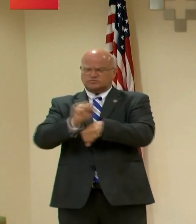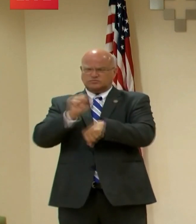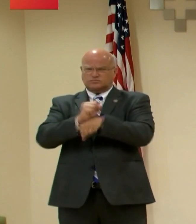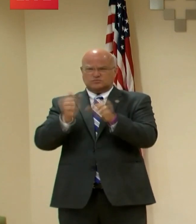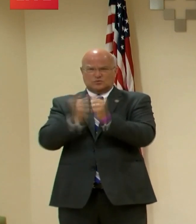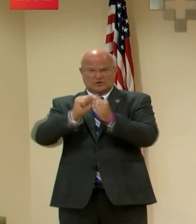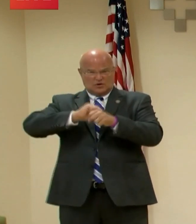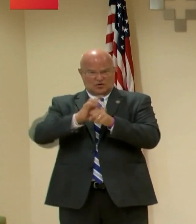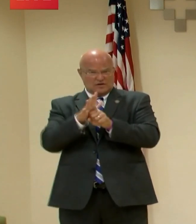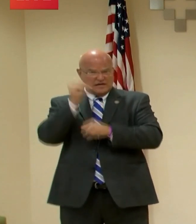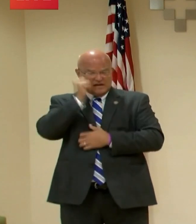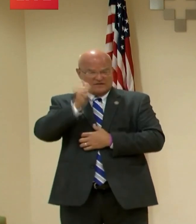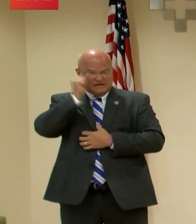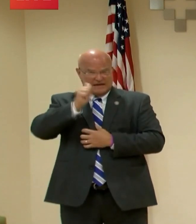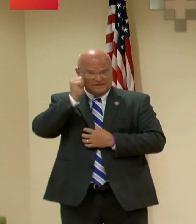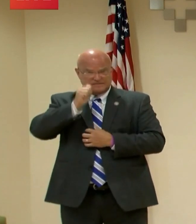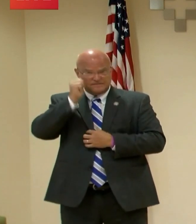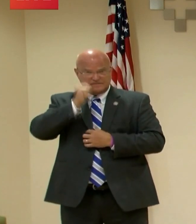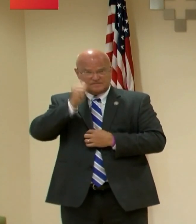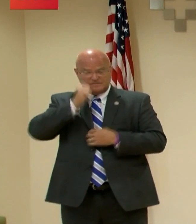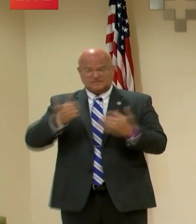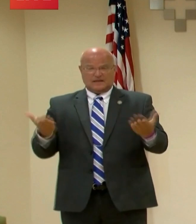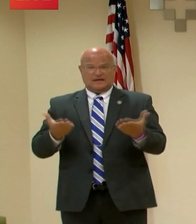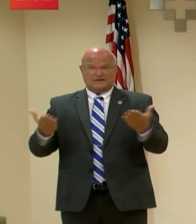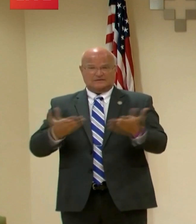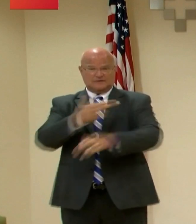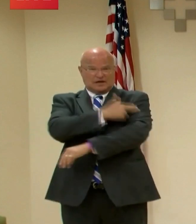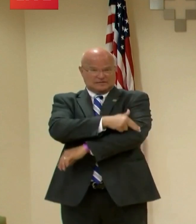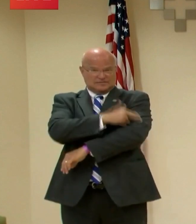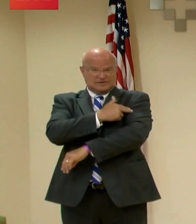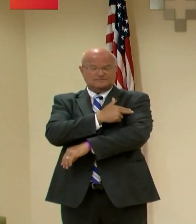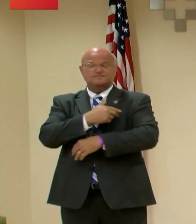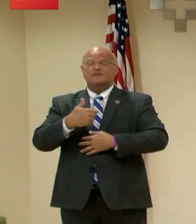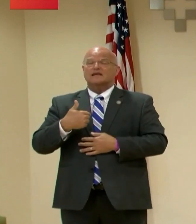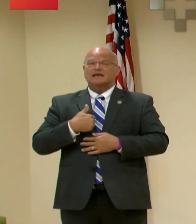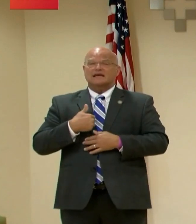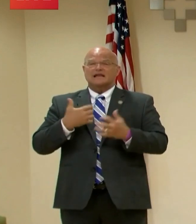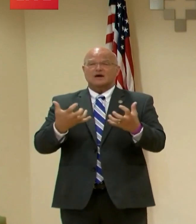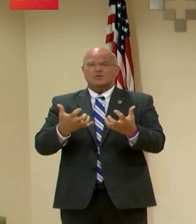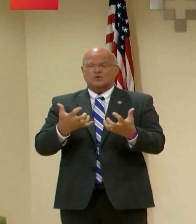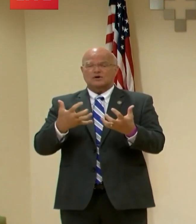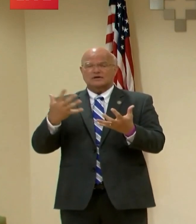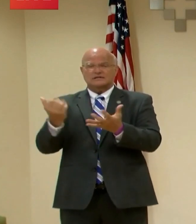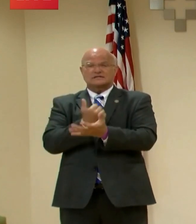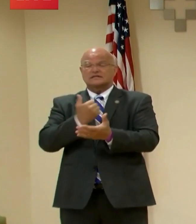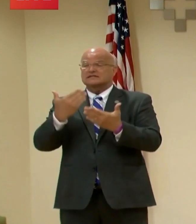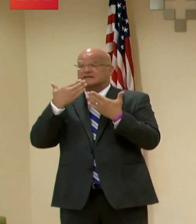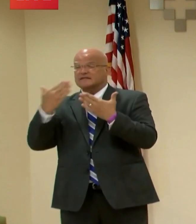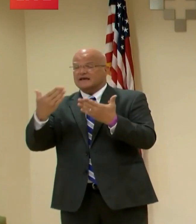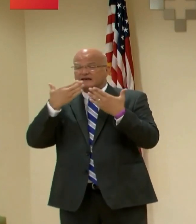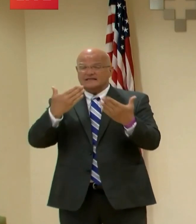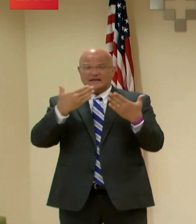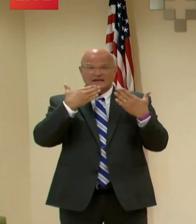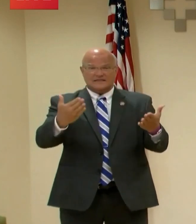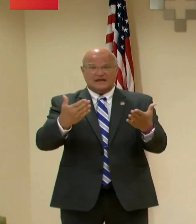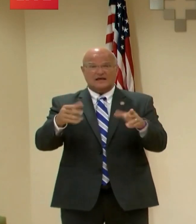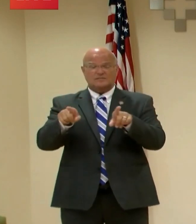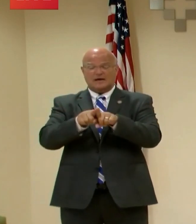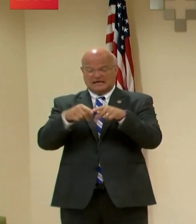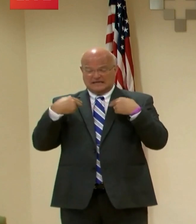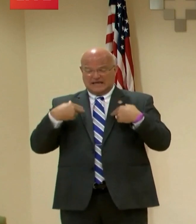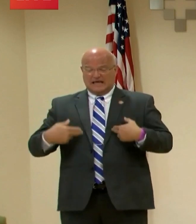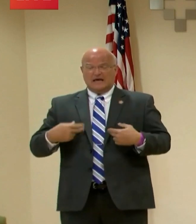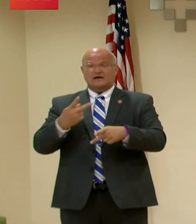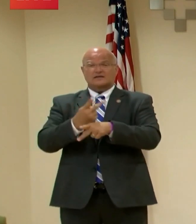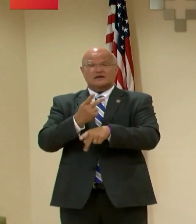with COVID-19 patients here in the hospital. And I just wanted the opportunity to thank them as healthcare workers